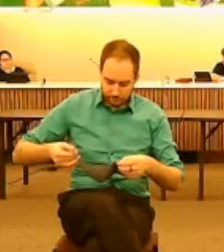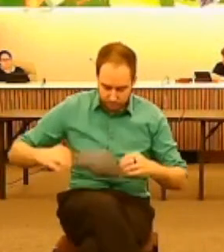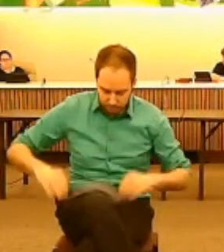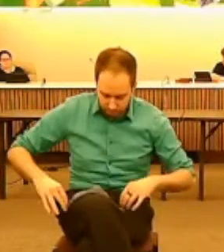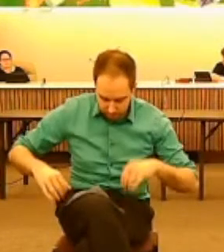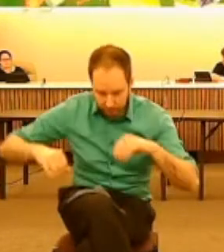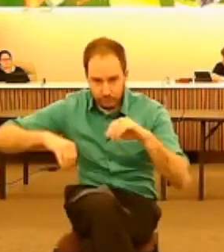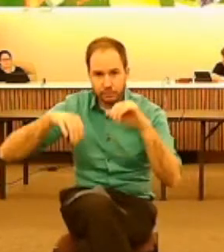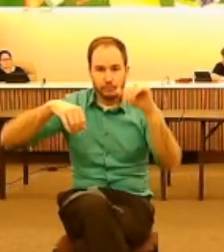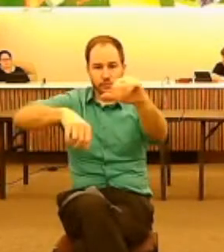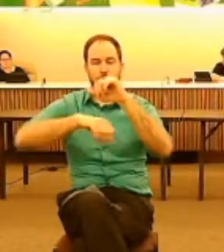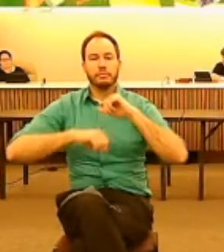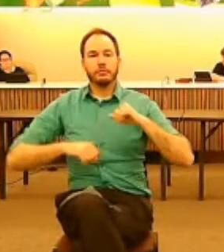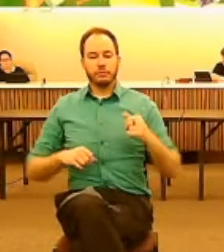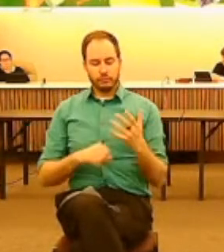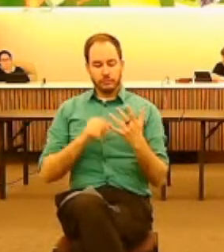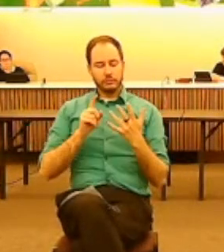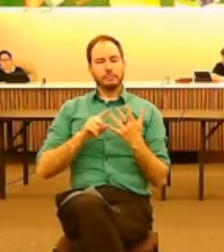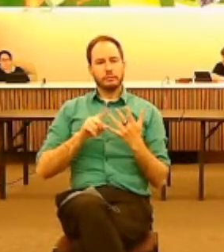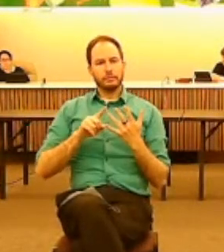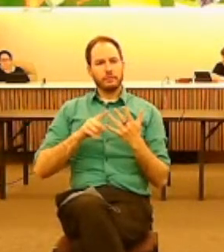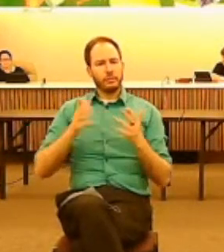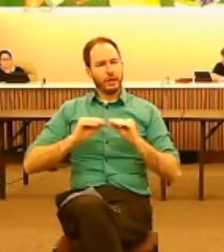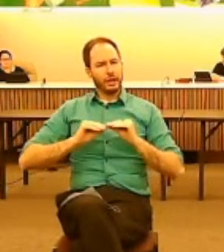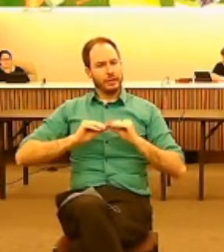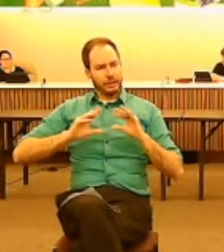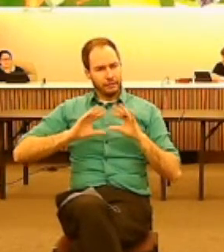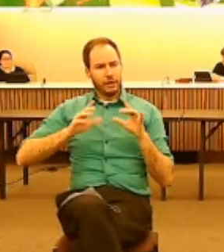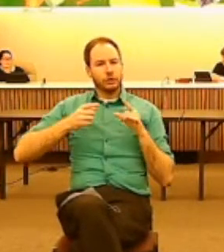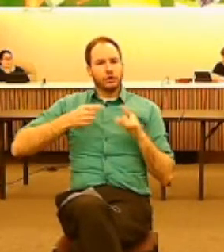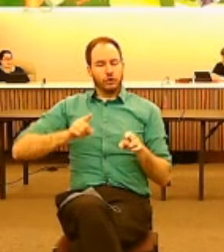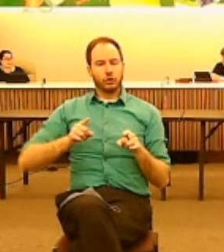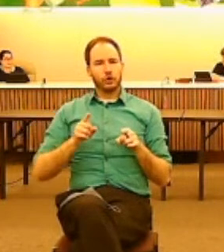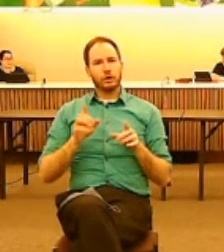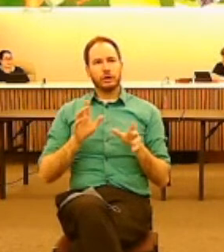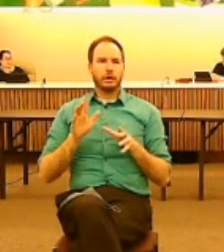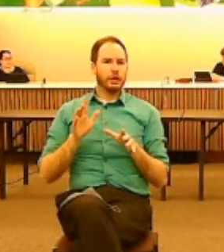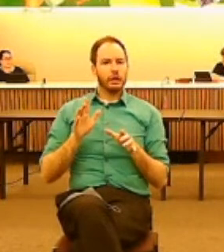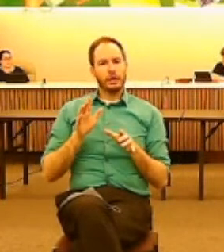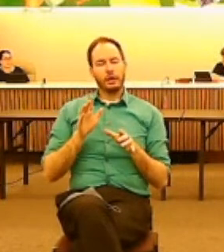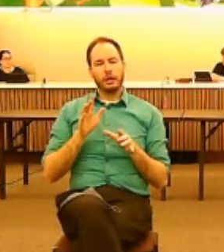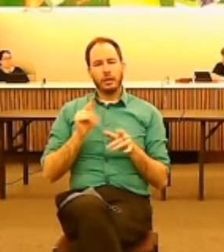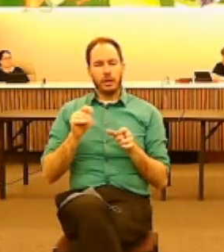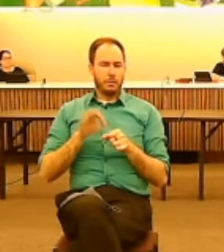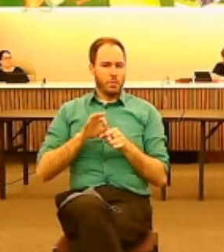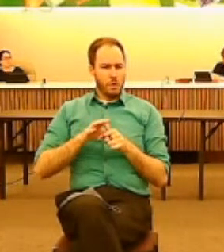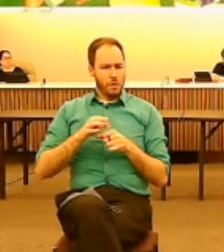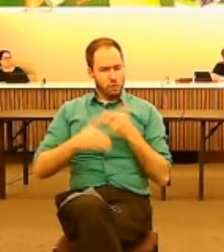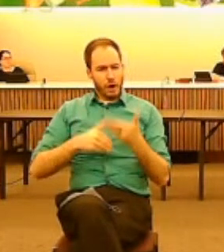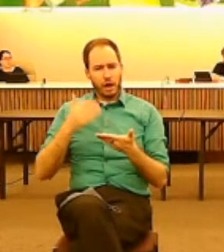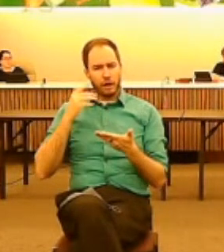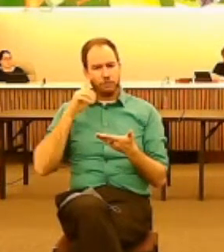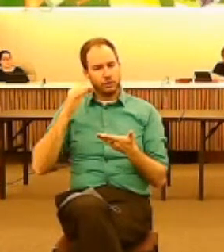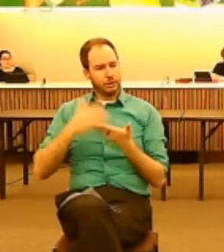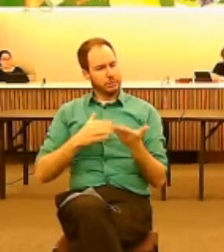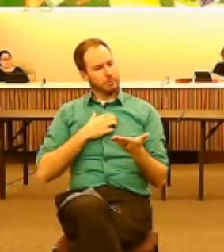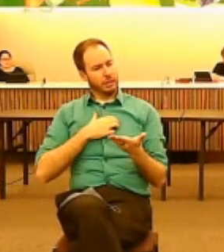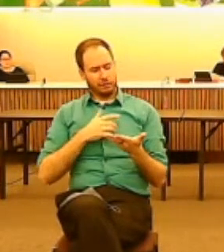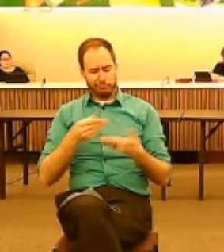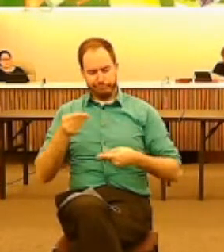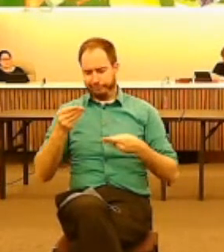of people is clarity in the billing process. I've heard a lot of complaints lately about